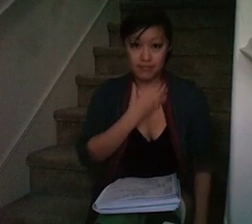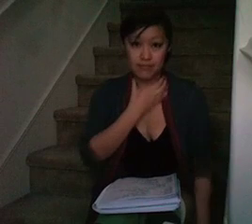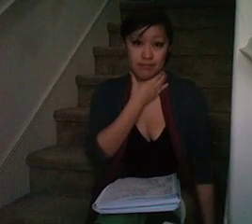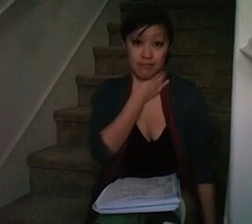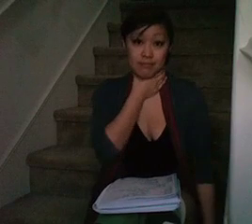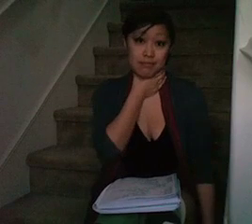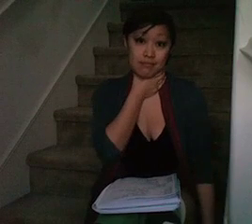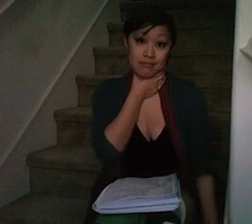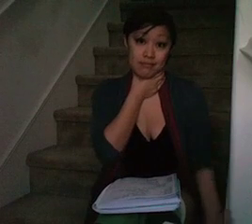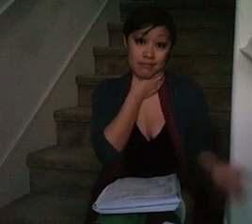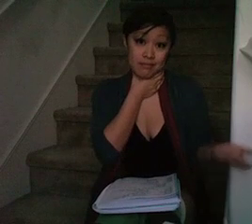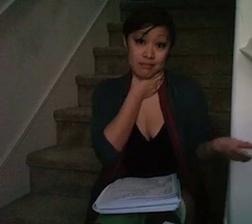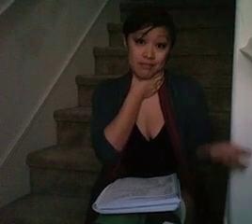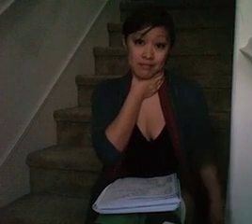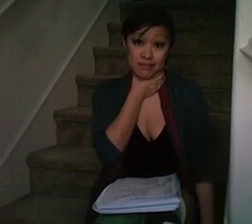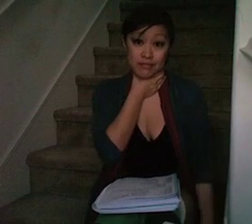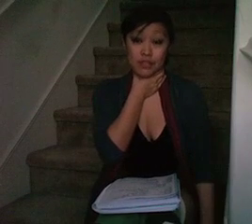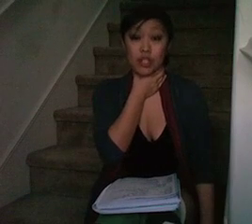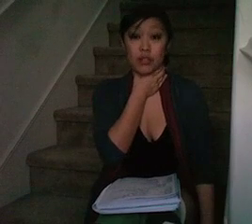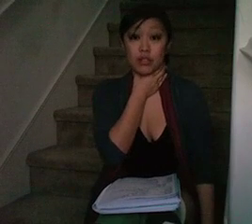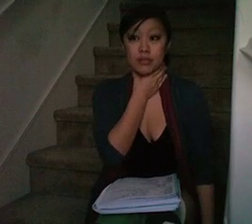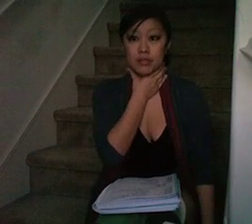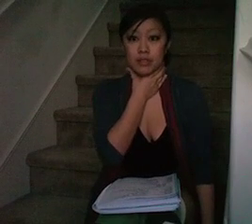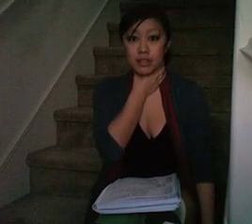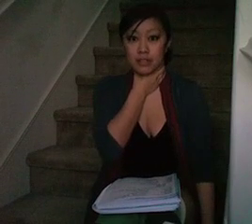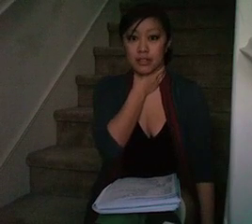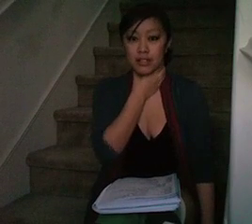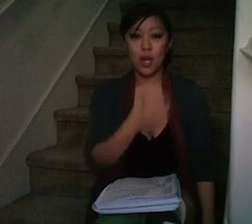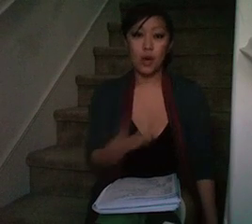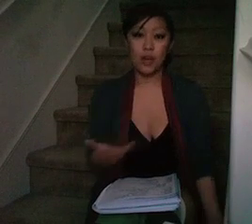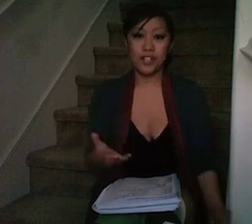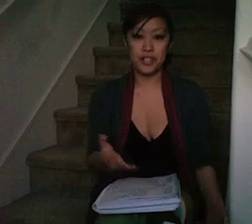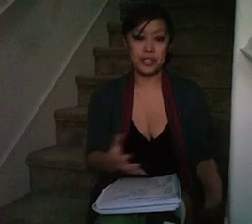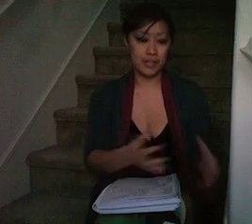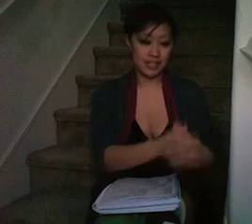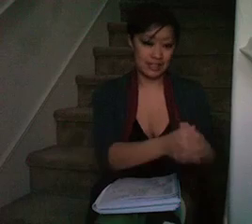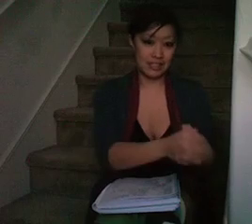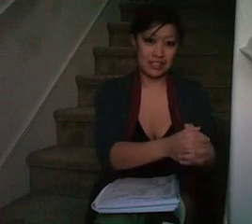choke, or if you're choking somebody else, like, grrr,